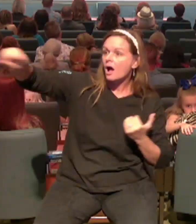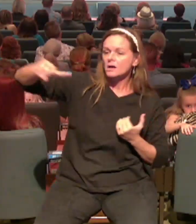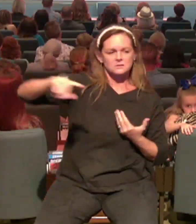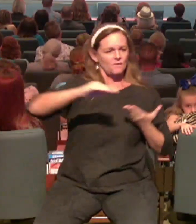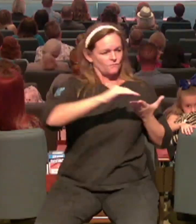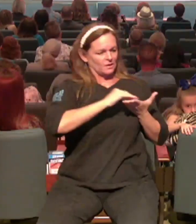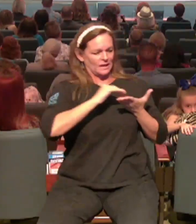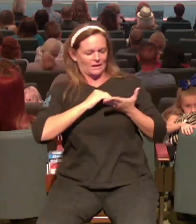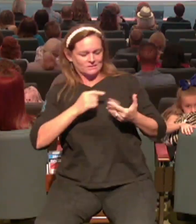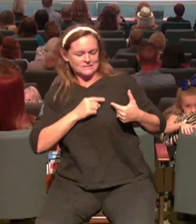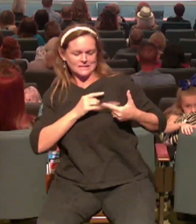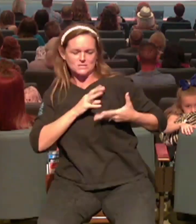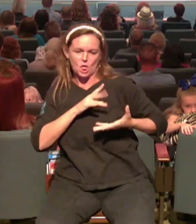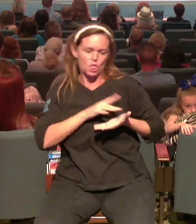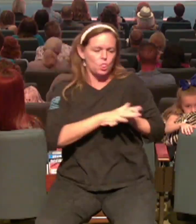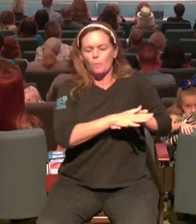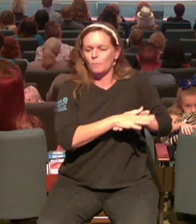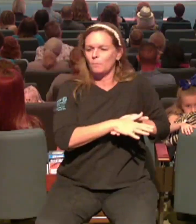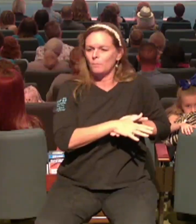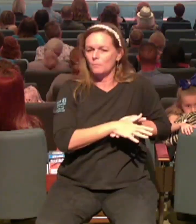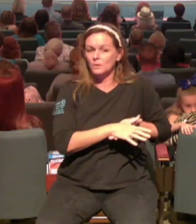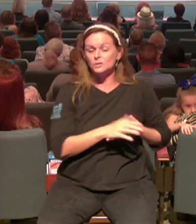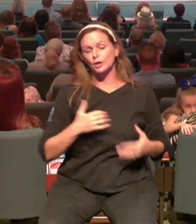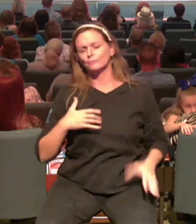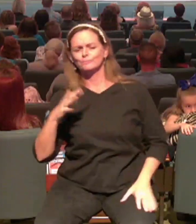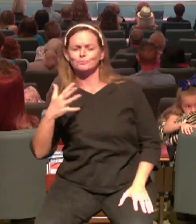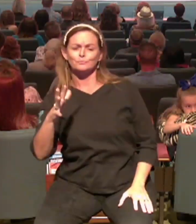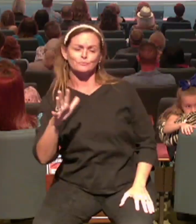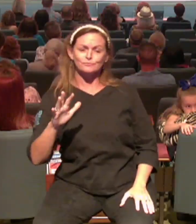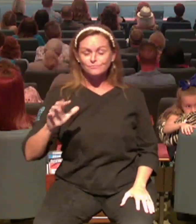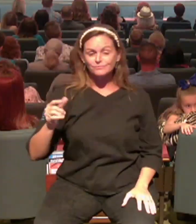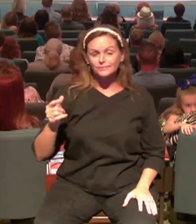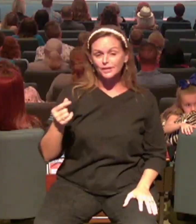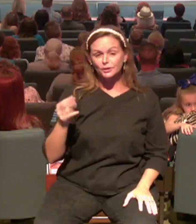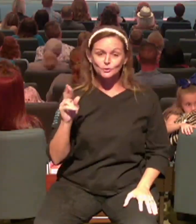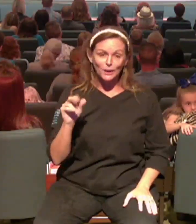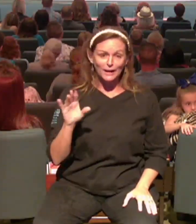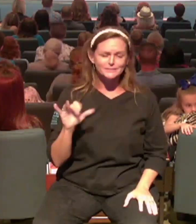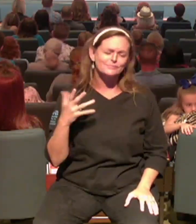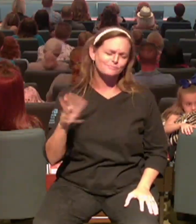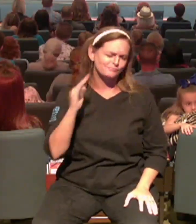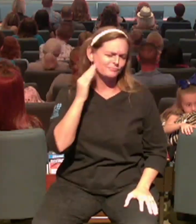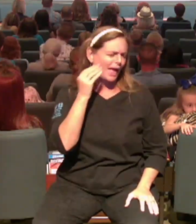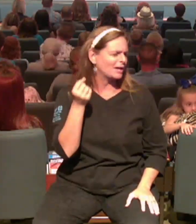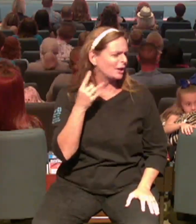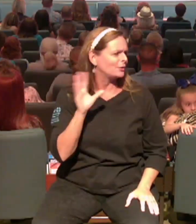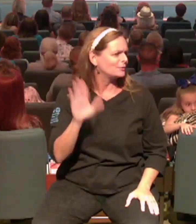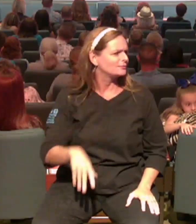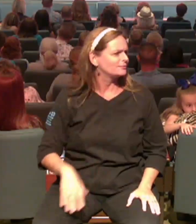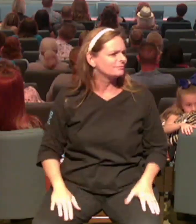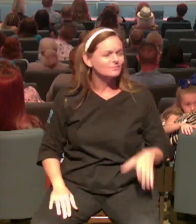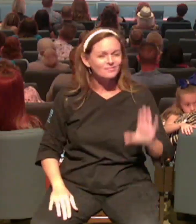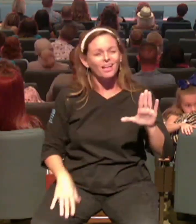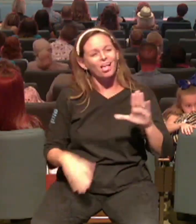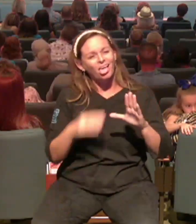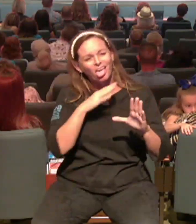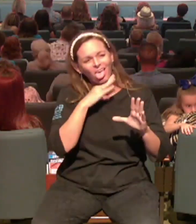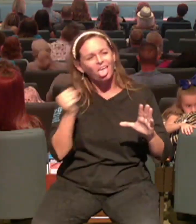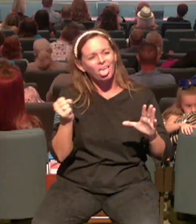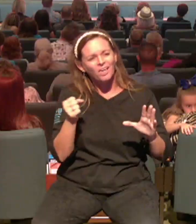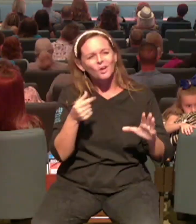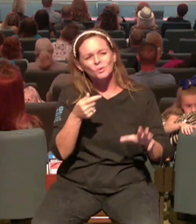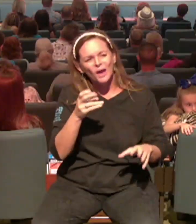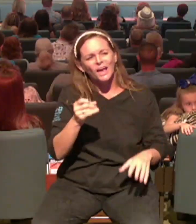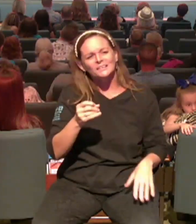penalty. So don't think I got grace. I understand it. I'm good. Don't think you don't need to hear another sermon on grace. We need to be